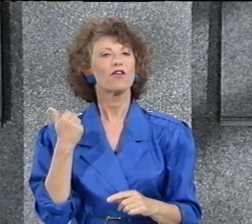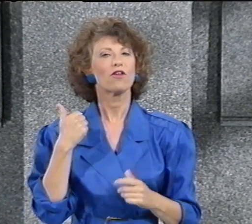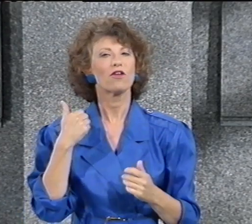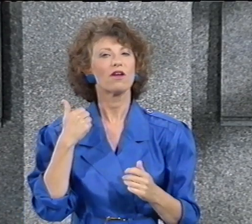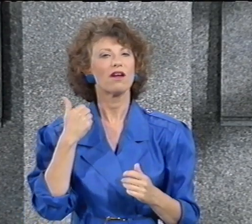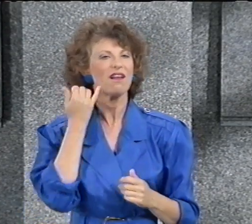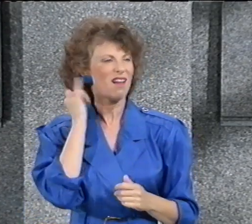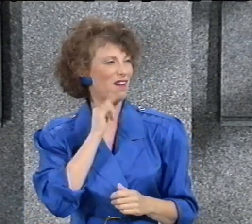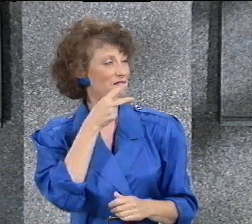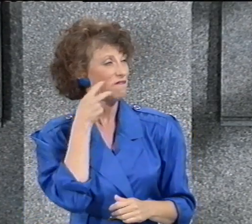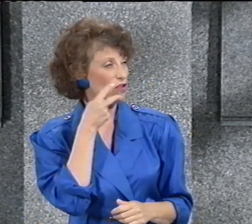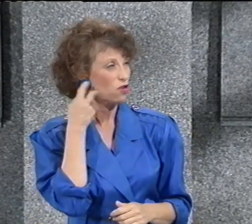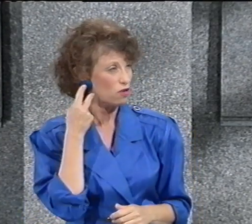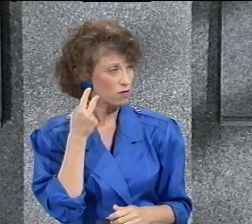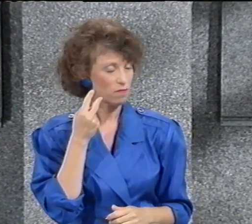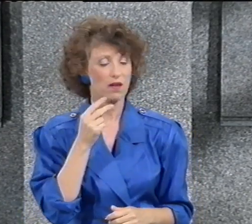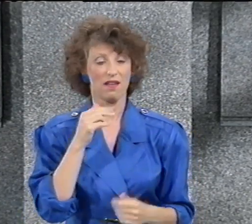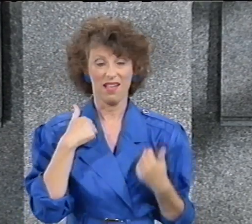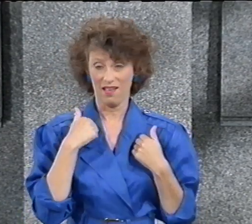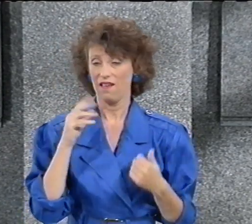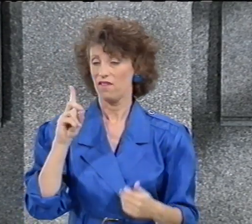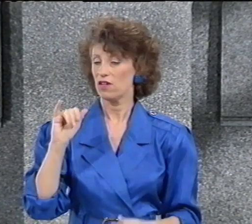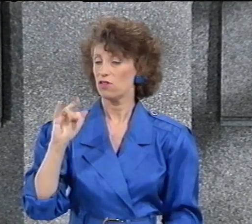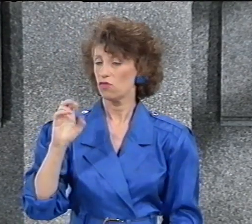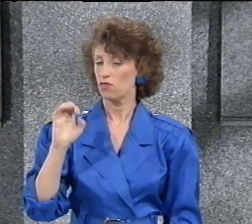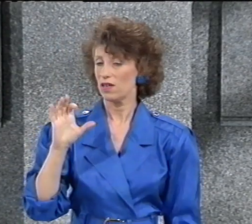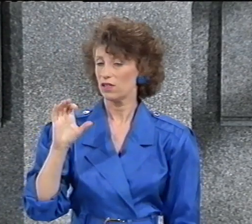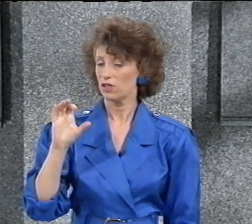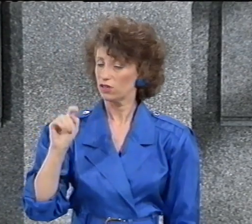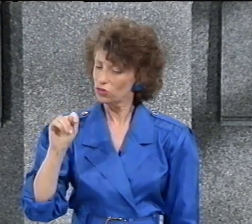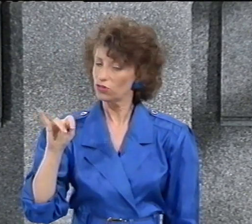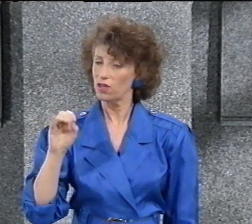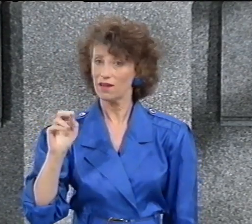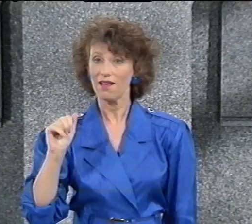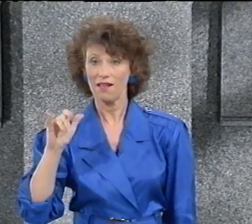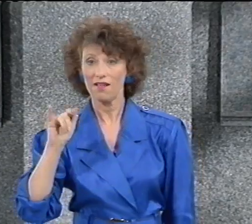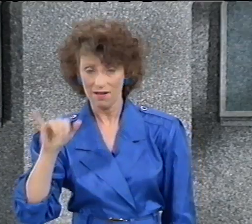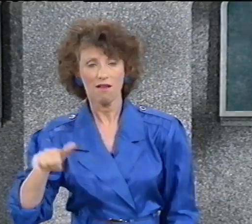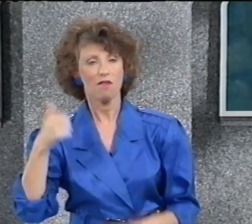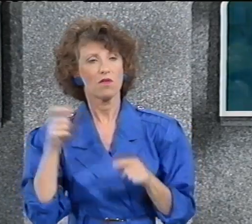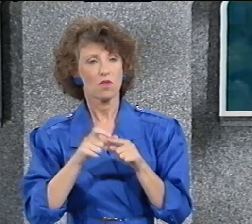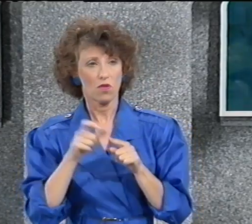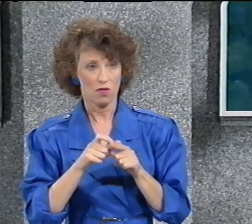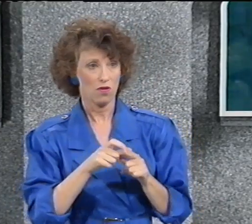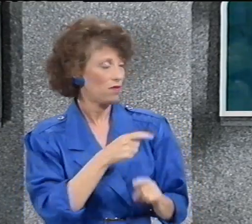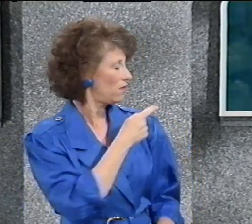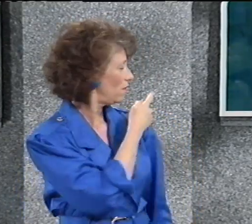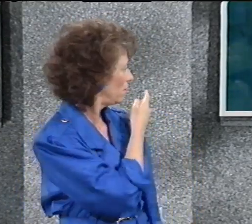Other words that have directionality and function like verbs are shown here.